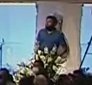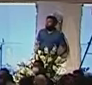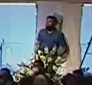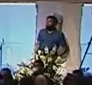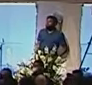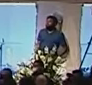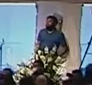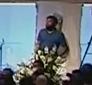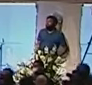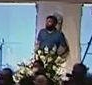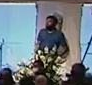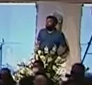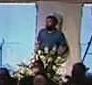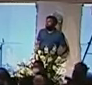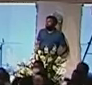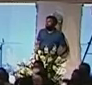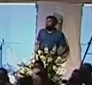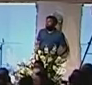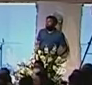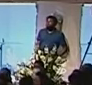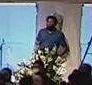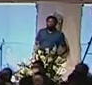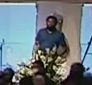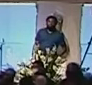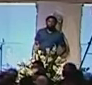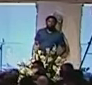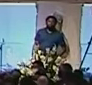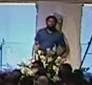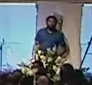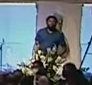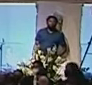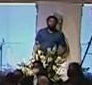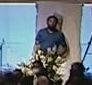what he did. He lifted